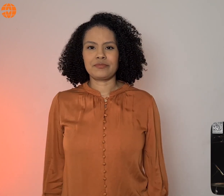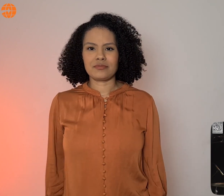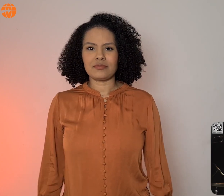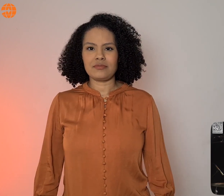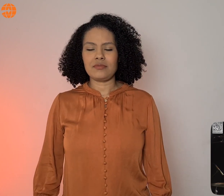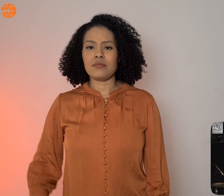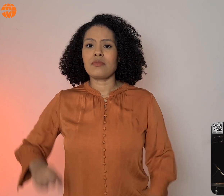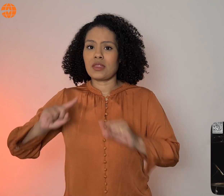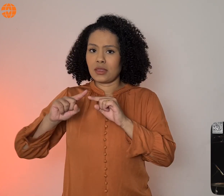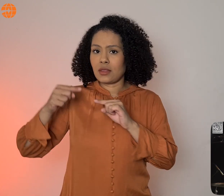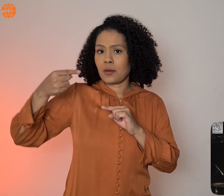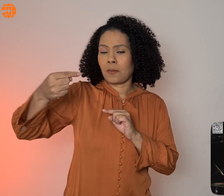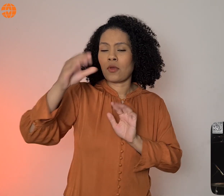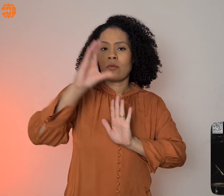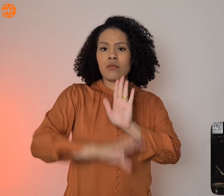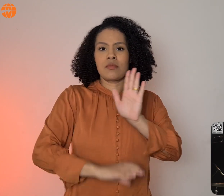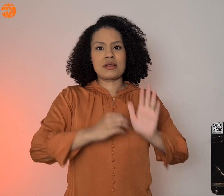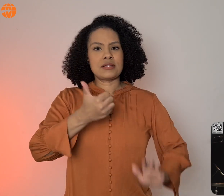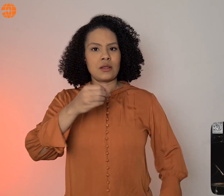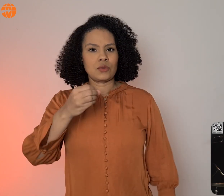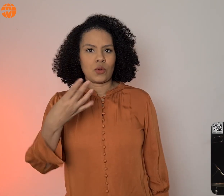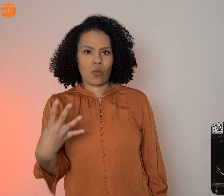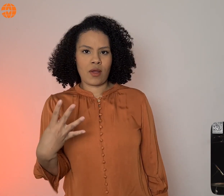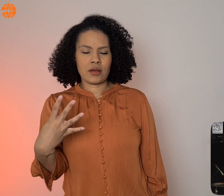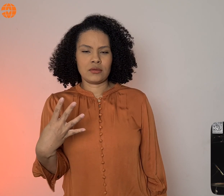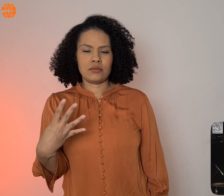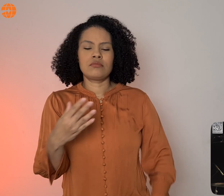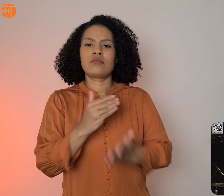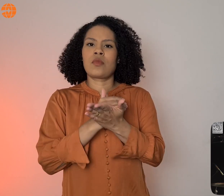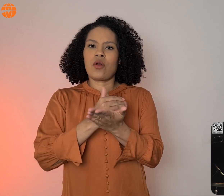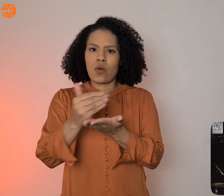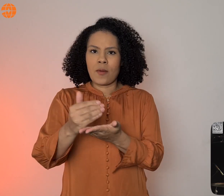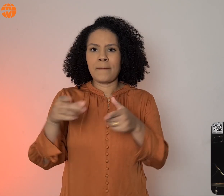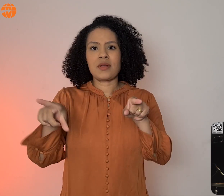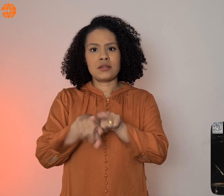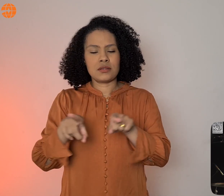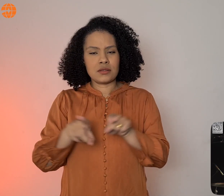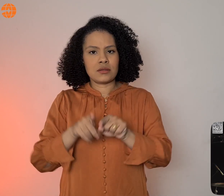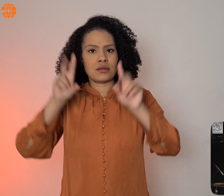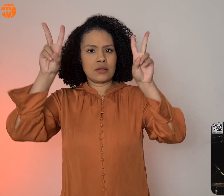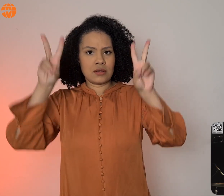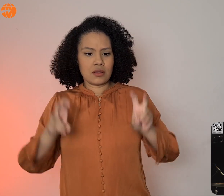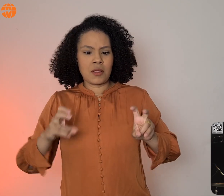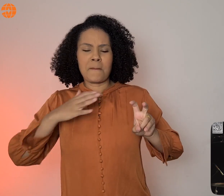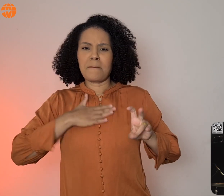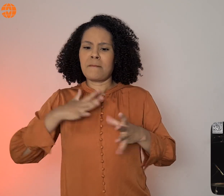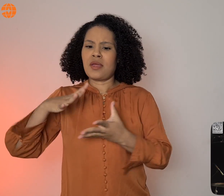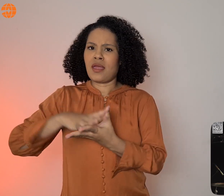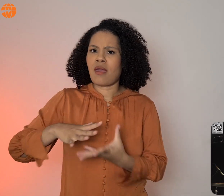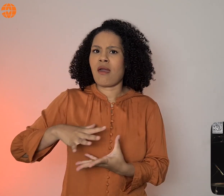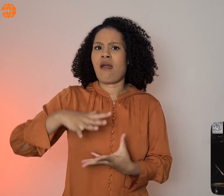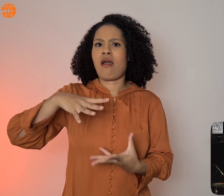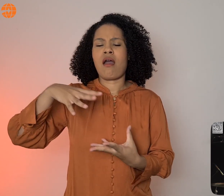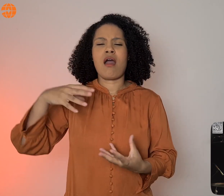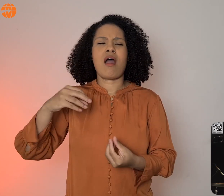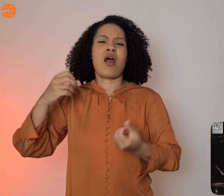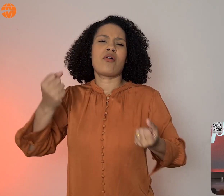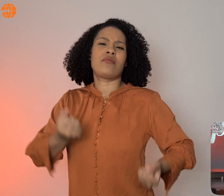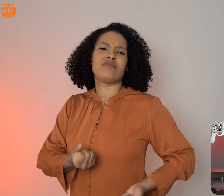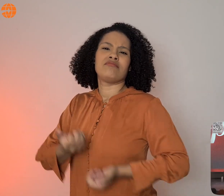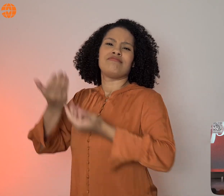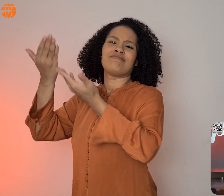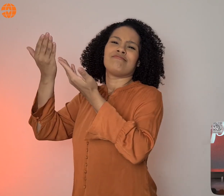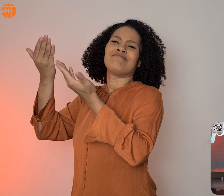next Psalm 104 Então, o próximo Salmo 104 also starts and ends with bless the Lord, O my soul.